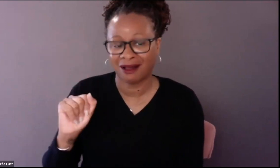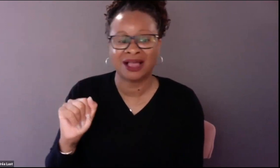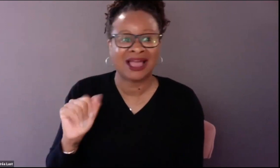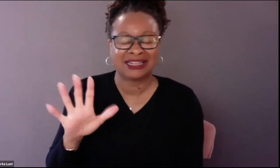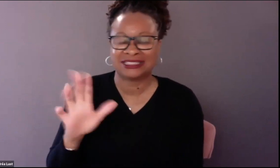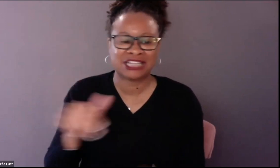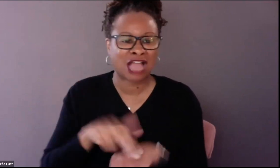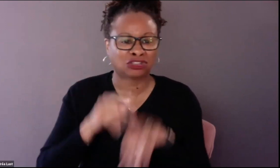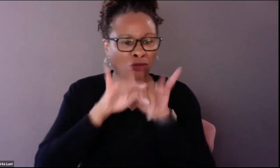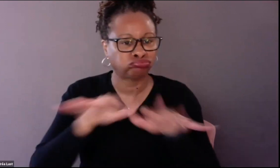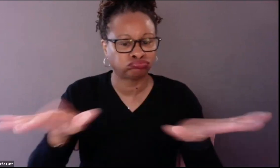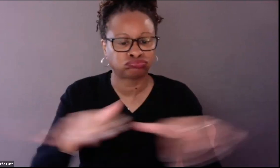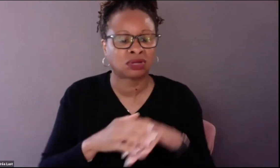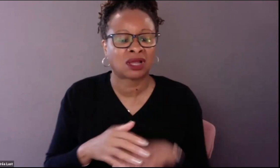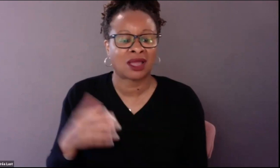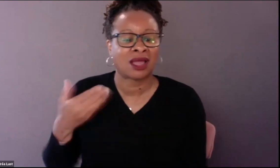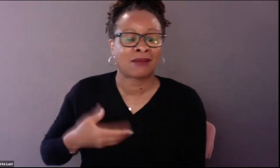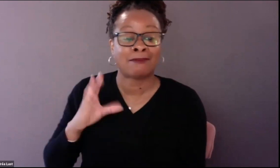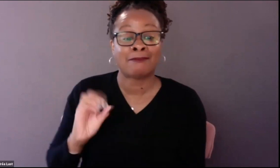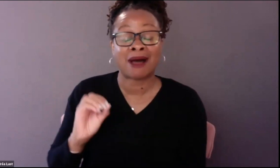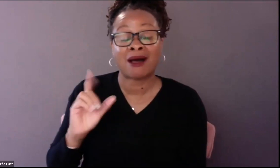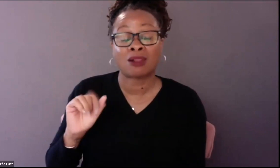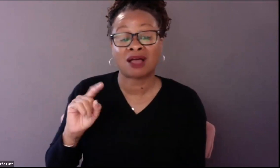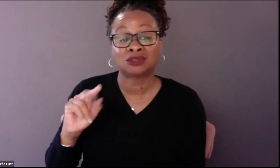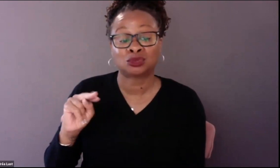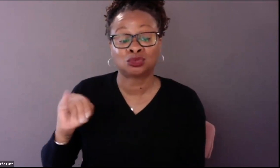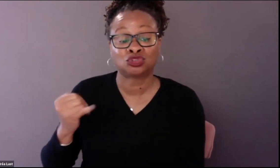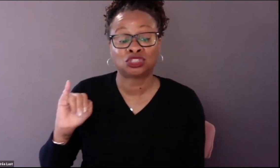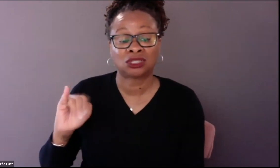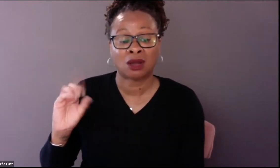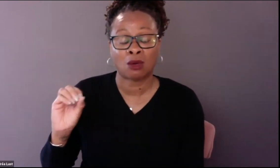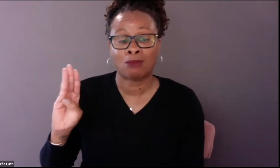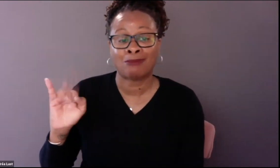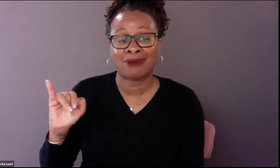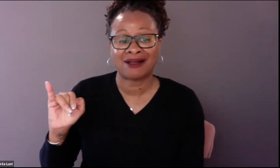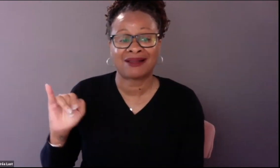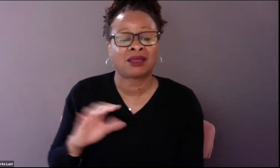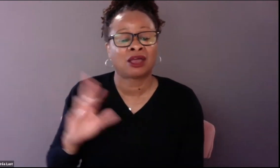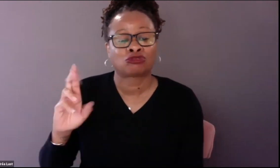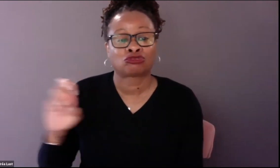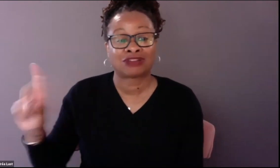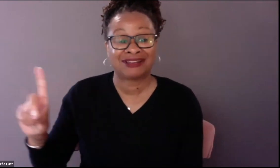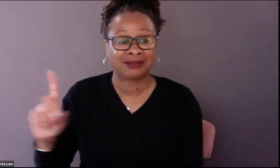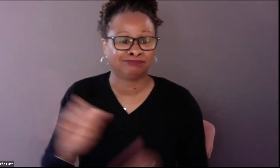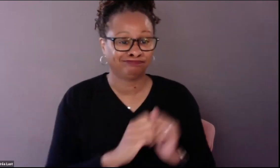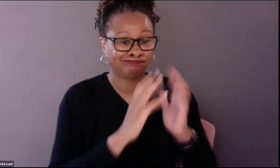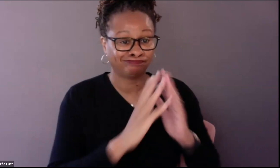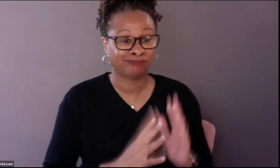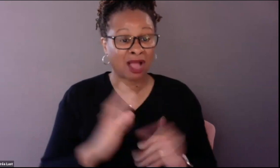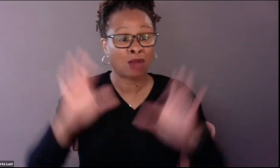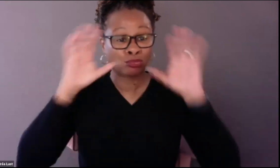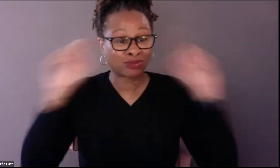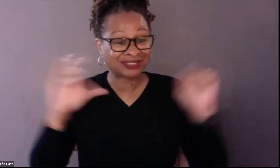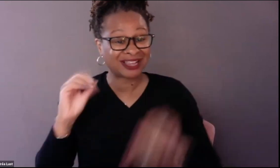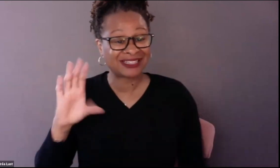Oboi, Olatunji Oboi Reed. I am the founding president and CEO of